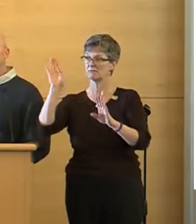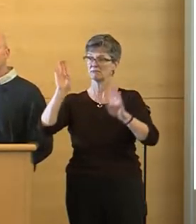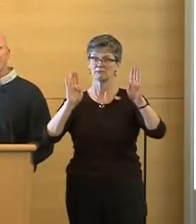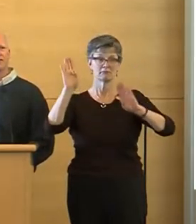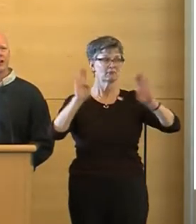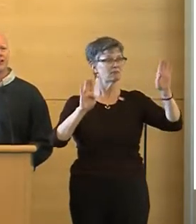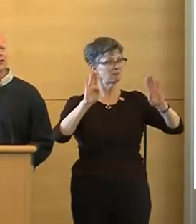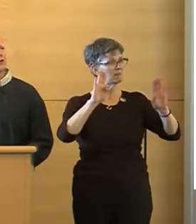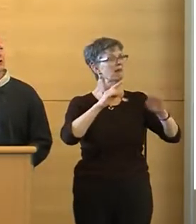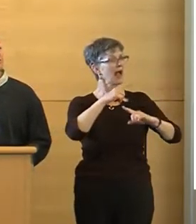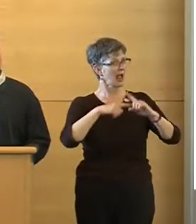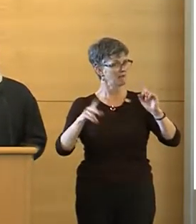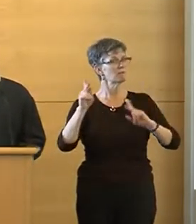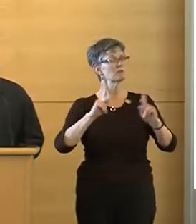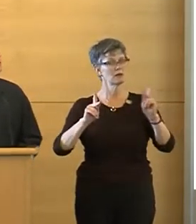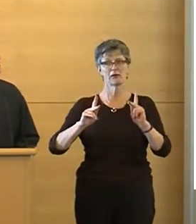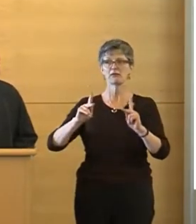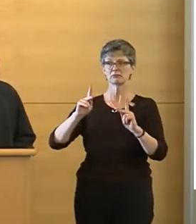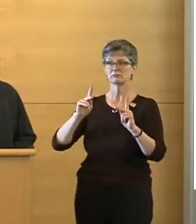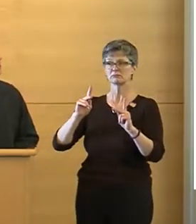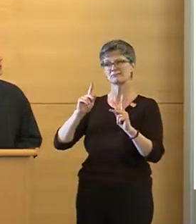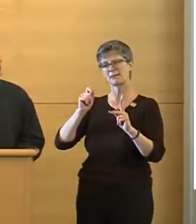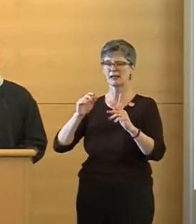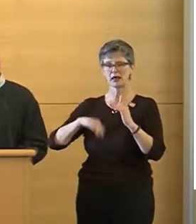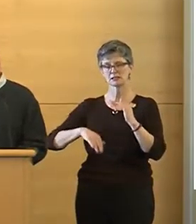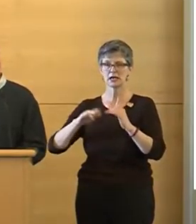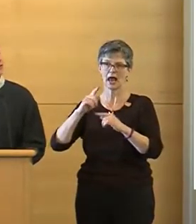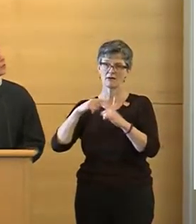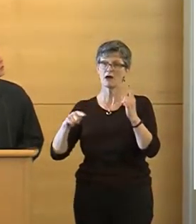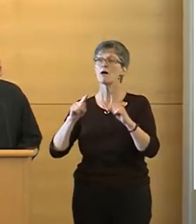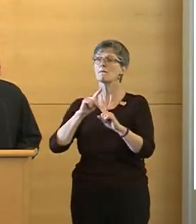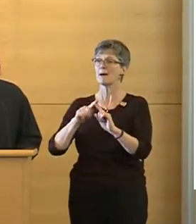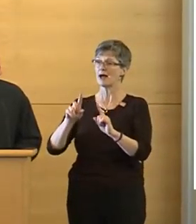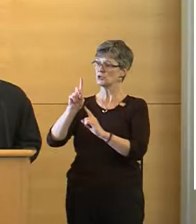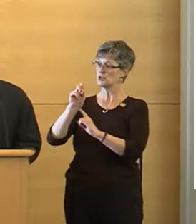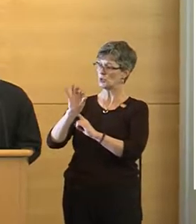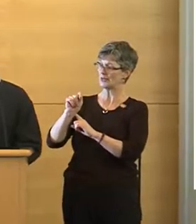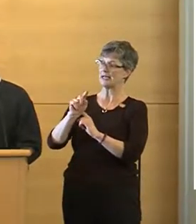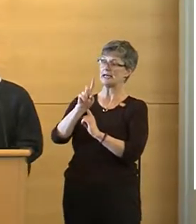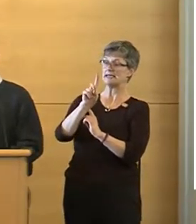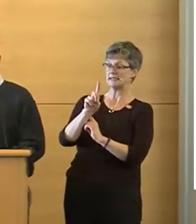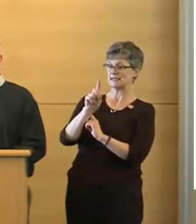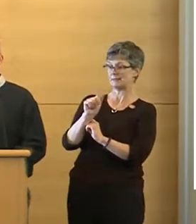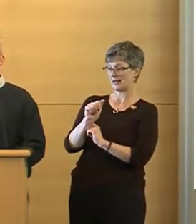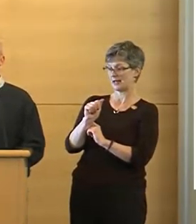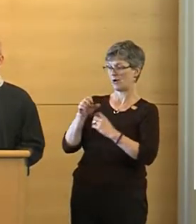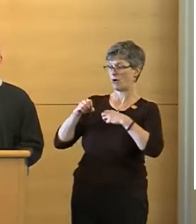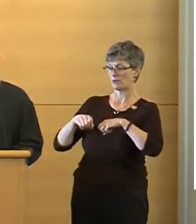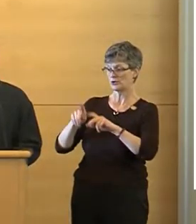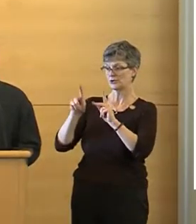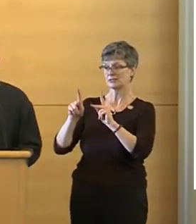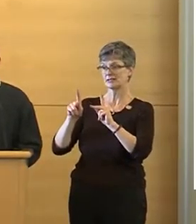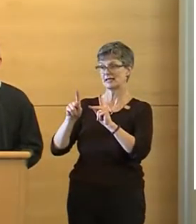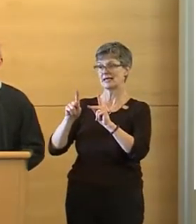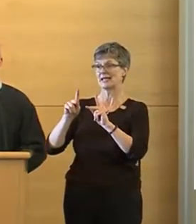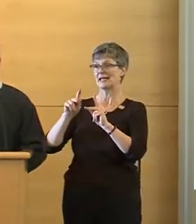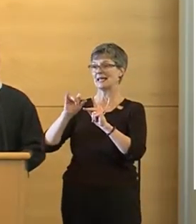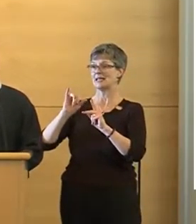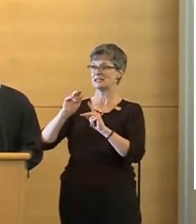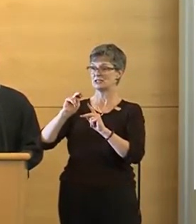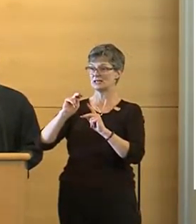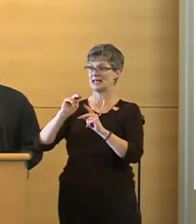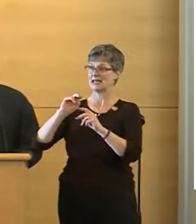first is the W, the University of Washington logo. And then over on the opposite side is Do It. How many of you have